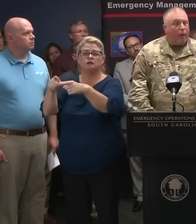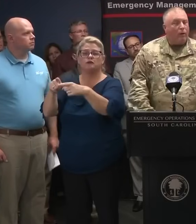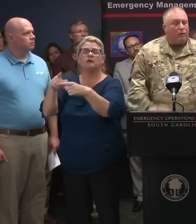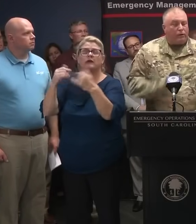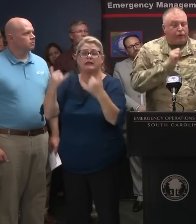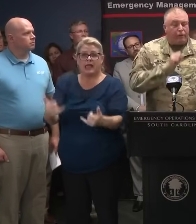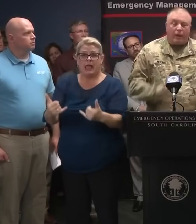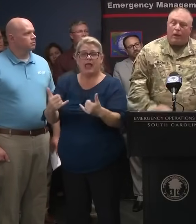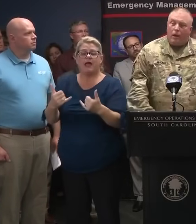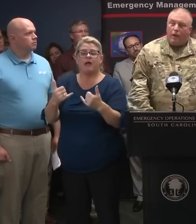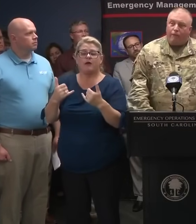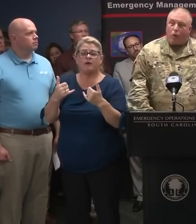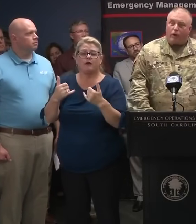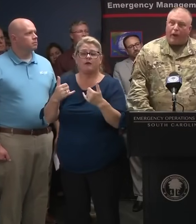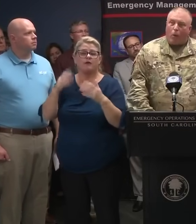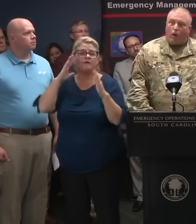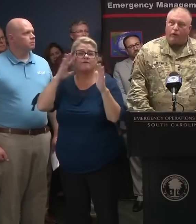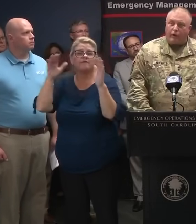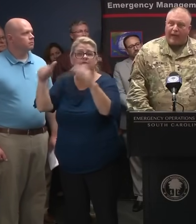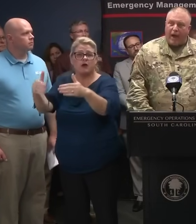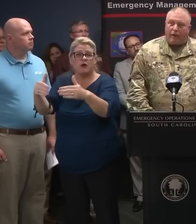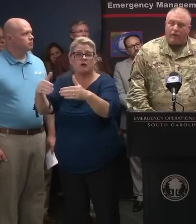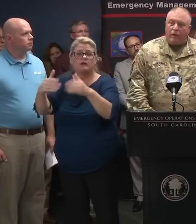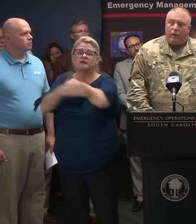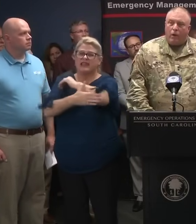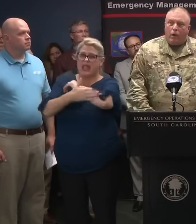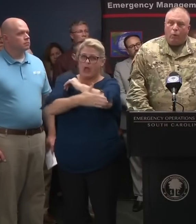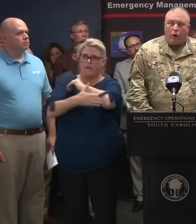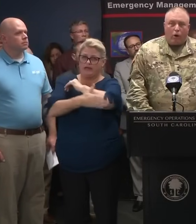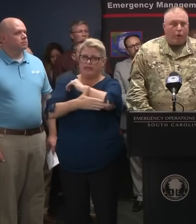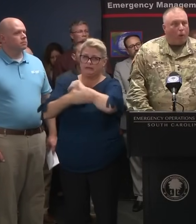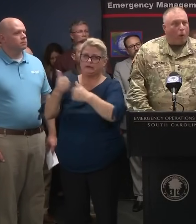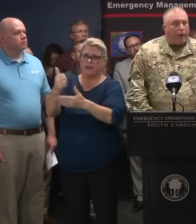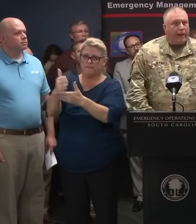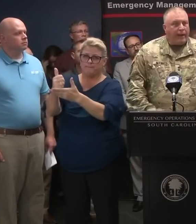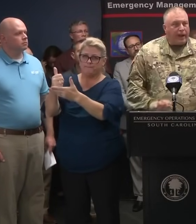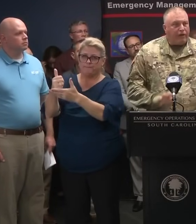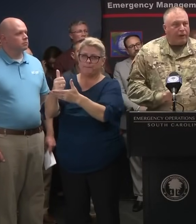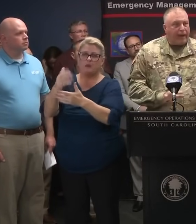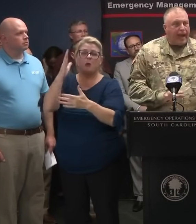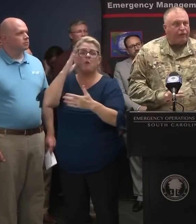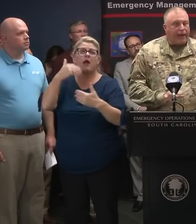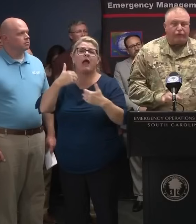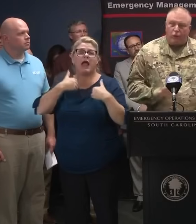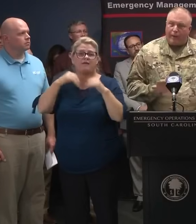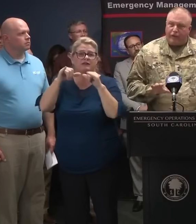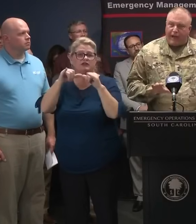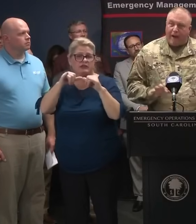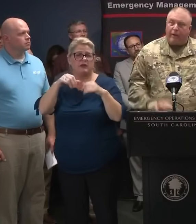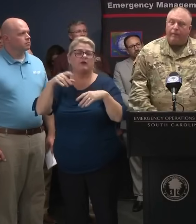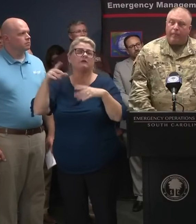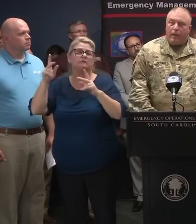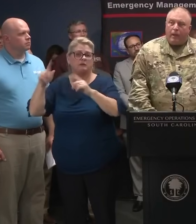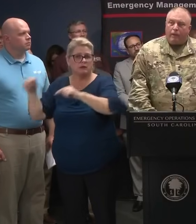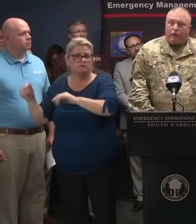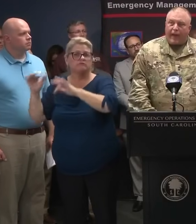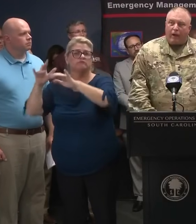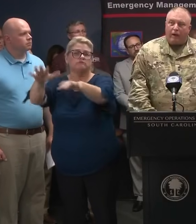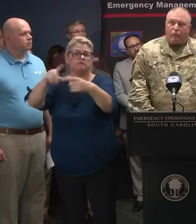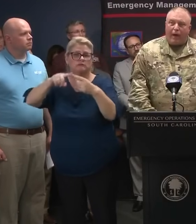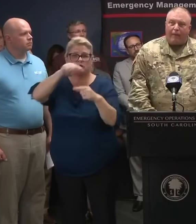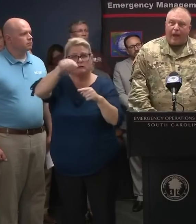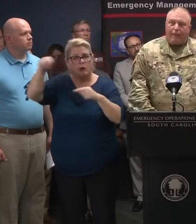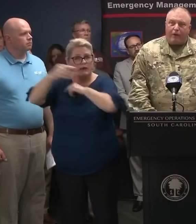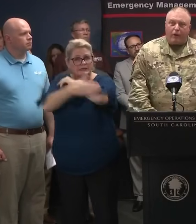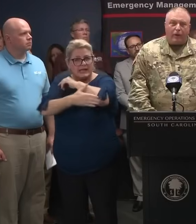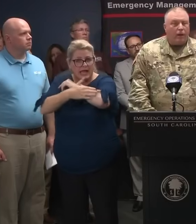to now, focus our work to the counties. We're going to deploy engineering assets to each county. Those